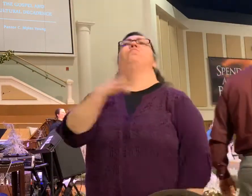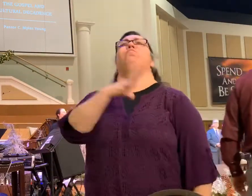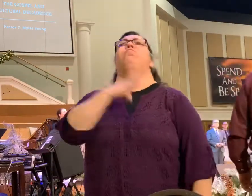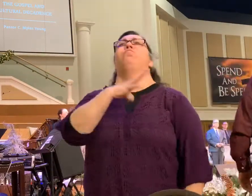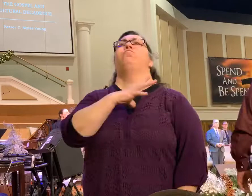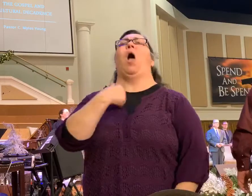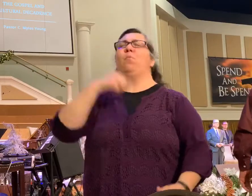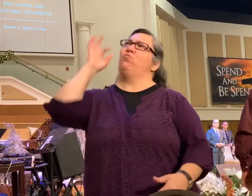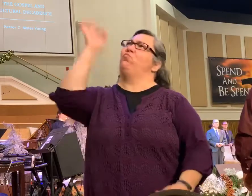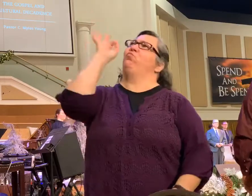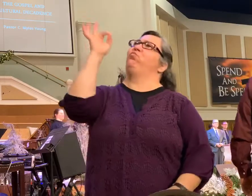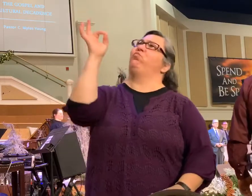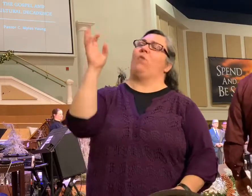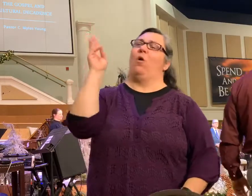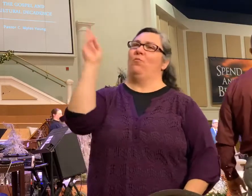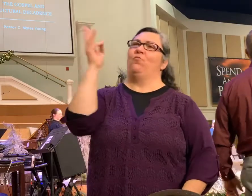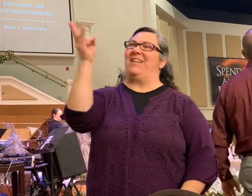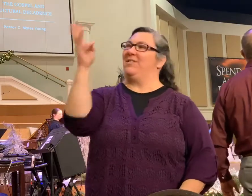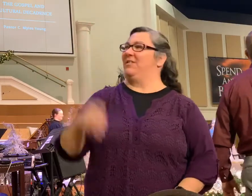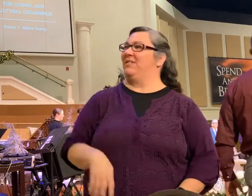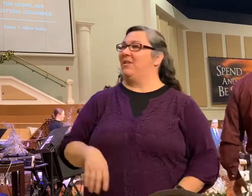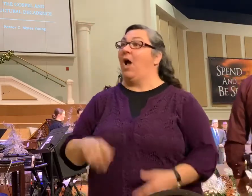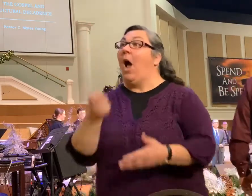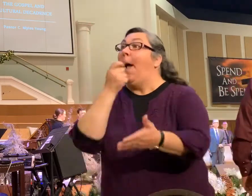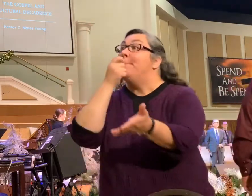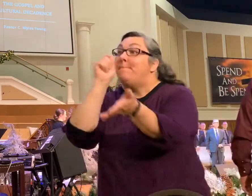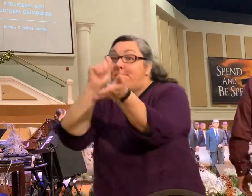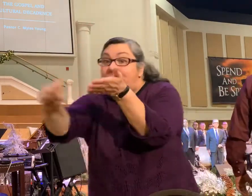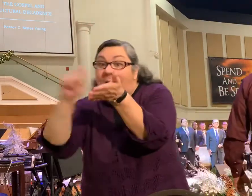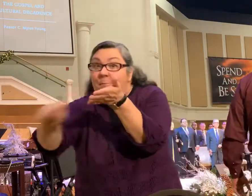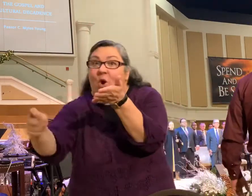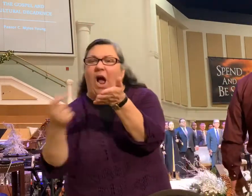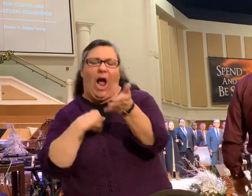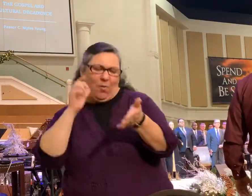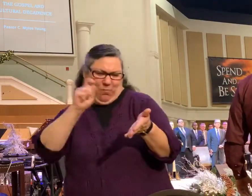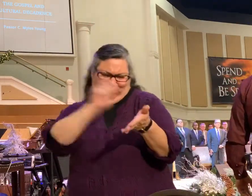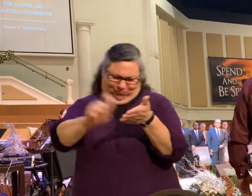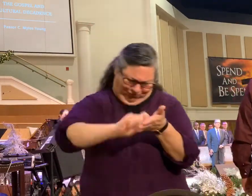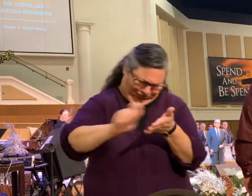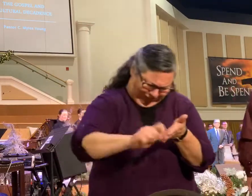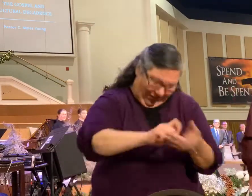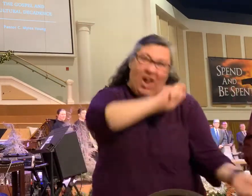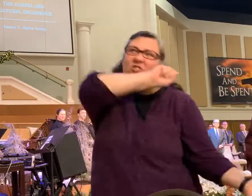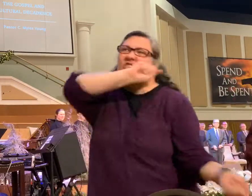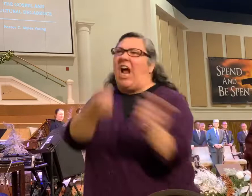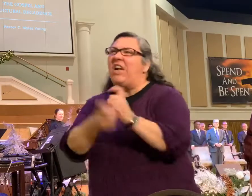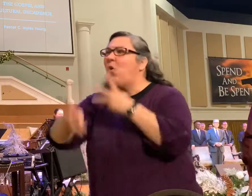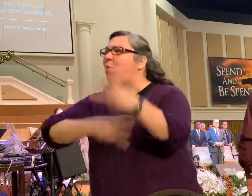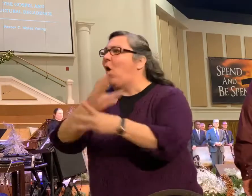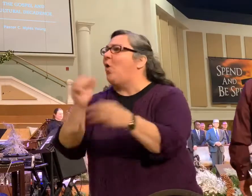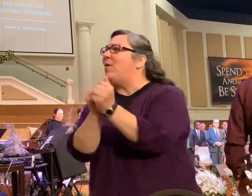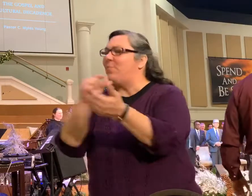guard. You give me a pen and a piece of paper, I'll turn the world upside down with some epistles.